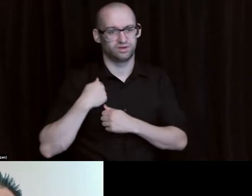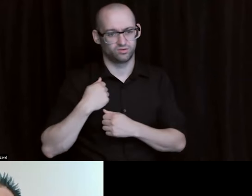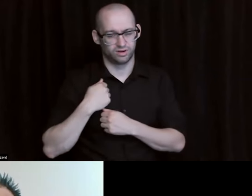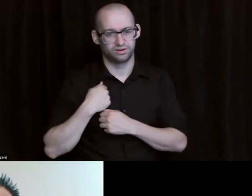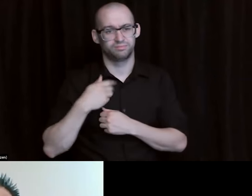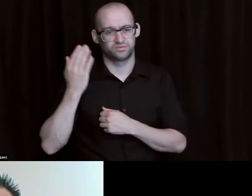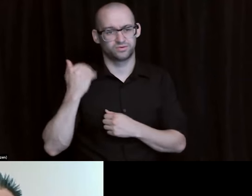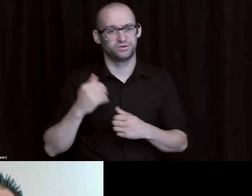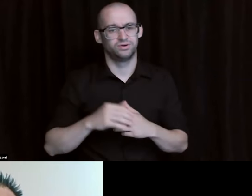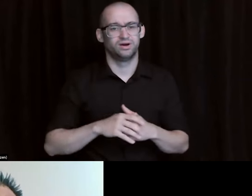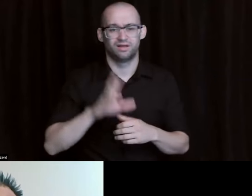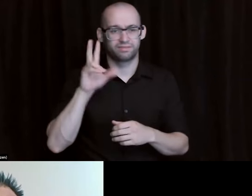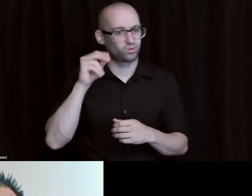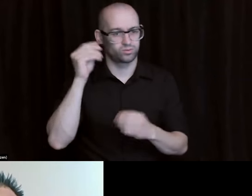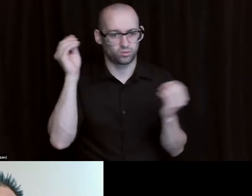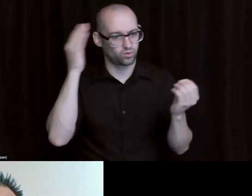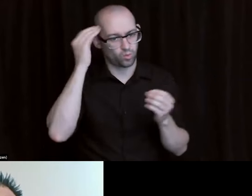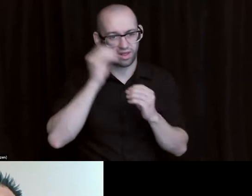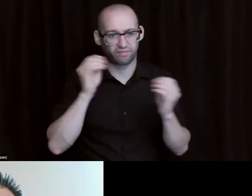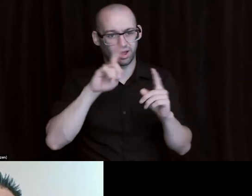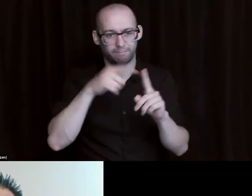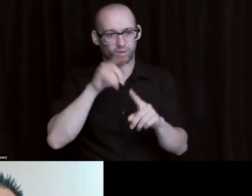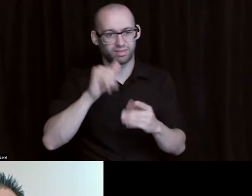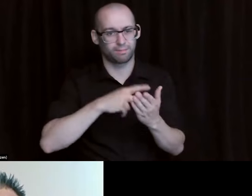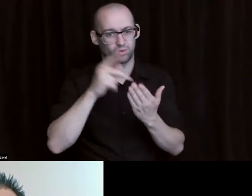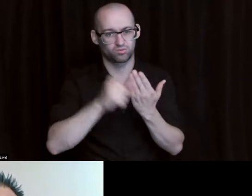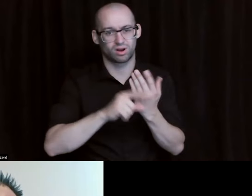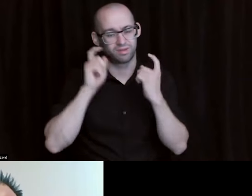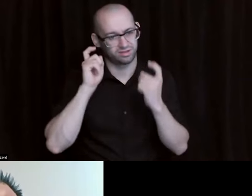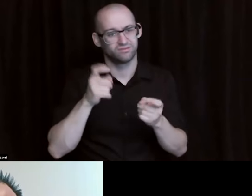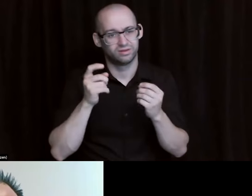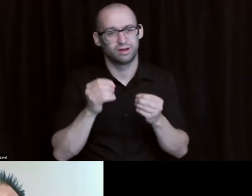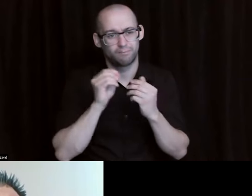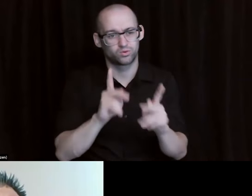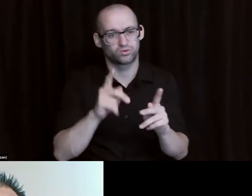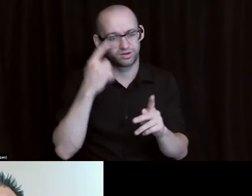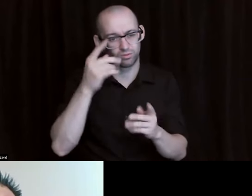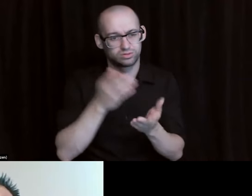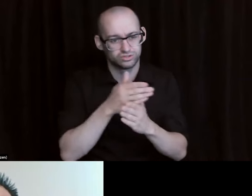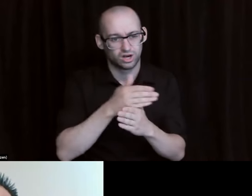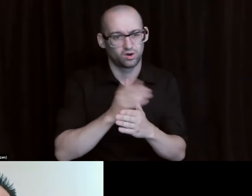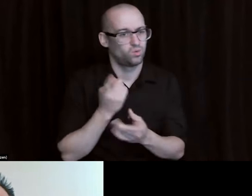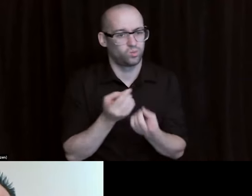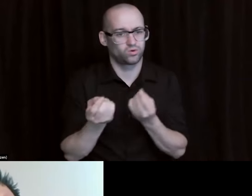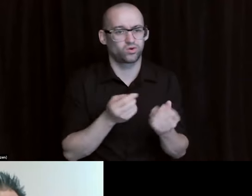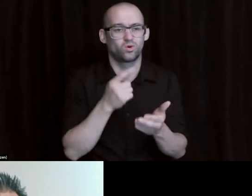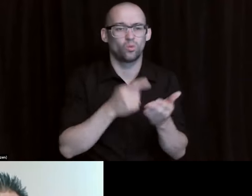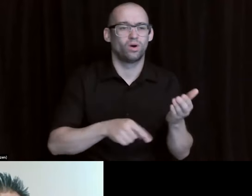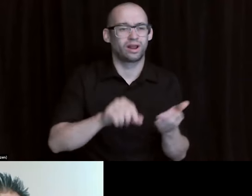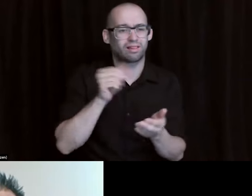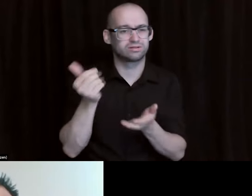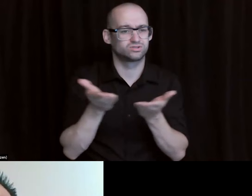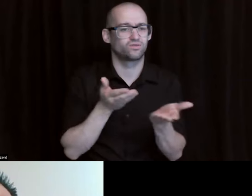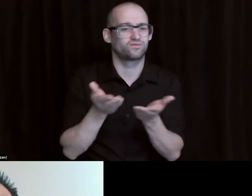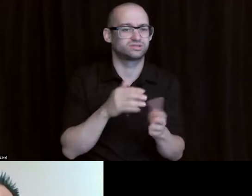ACP program or any other program. So we have the opportunity to share with them what we do and what other services